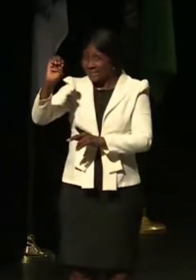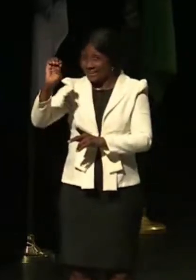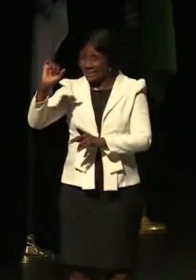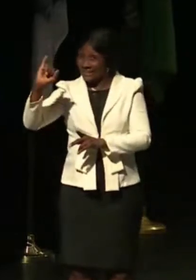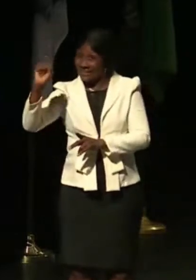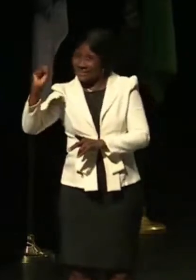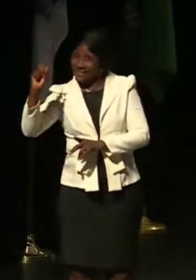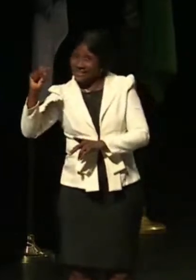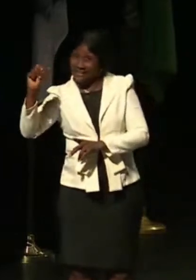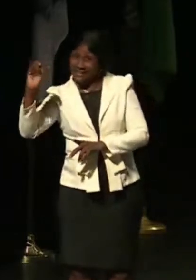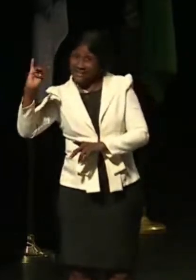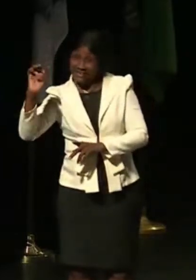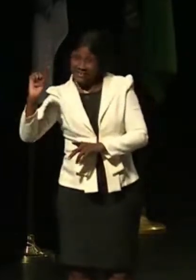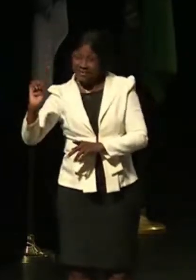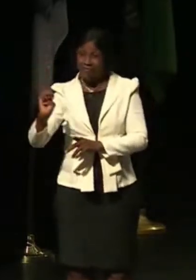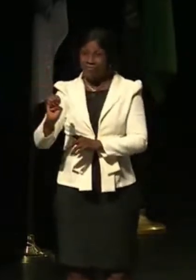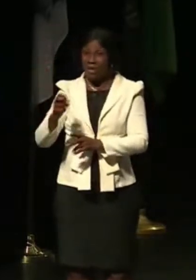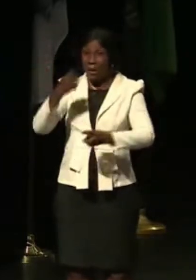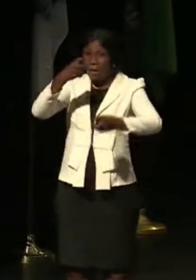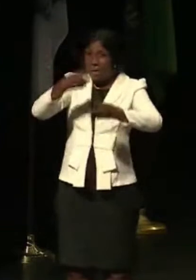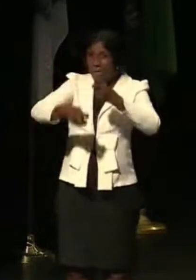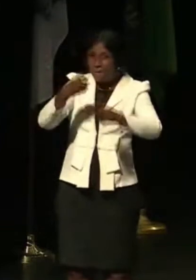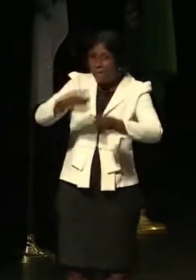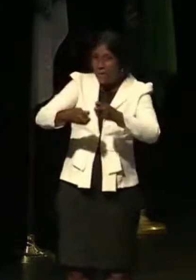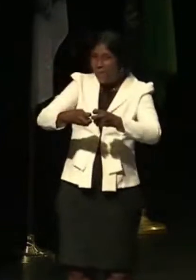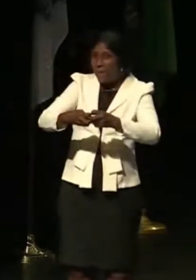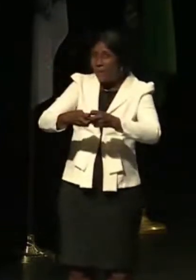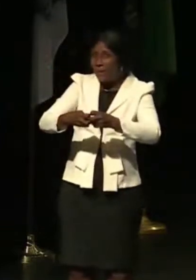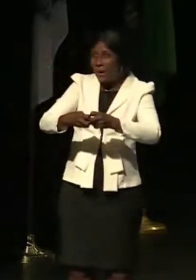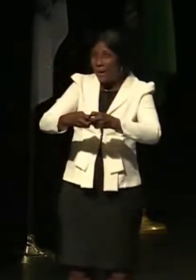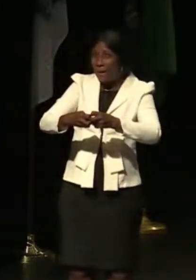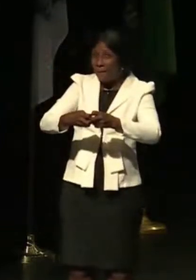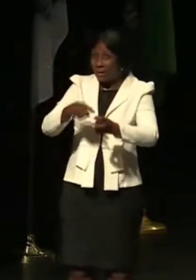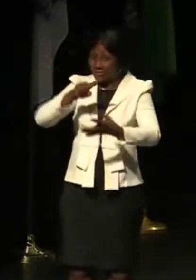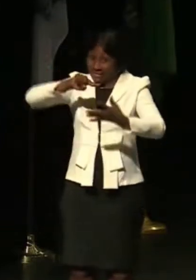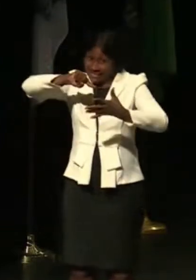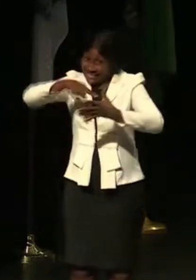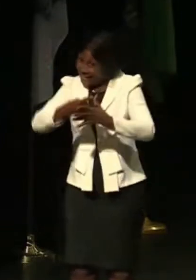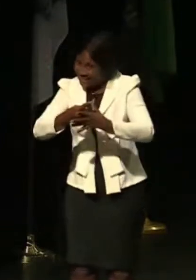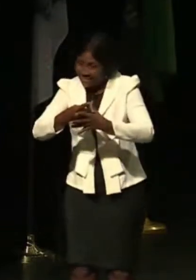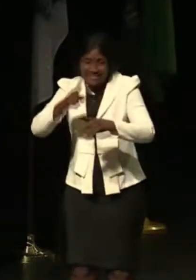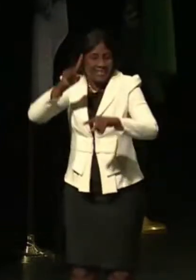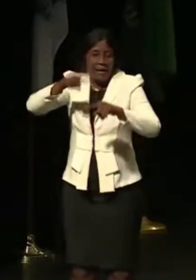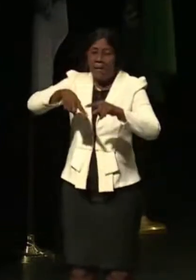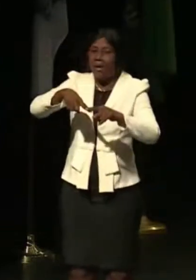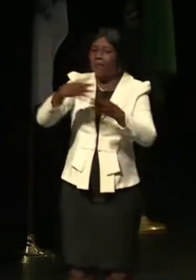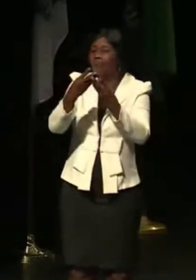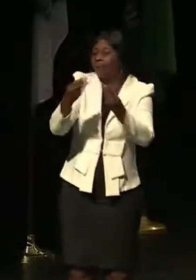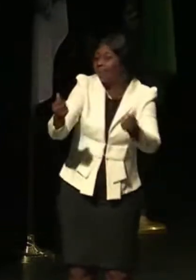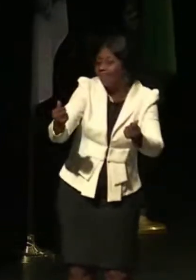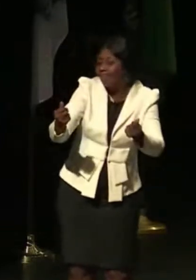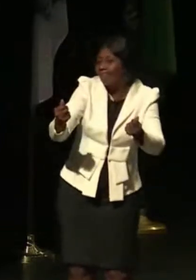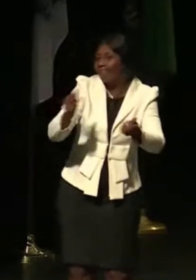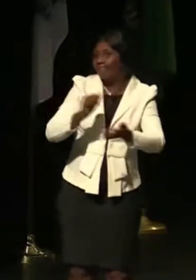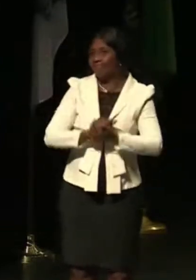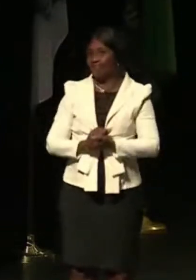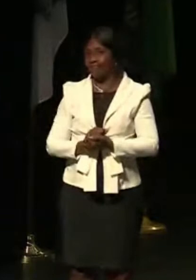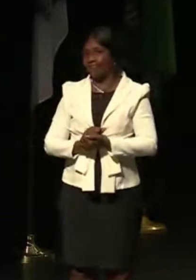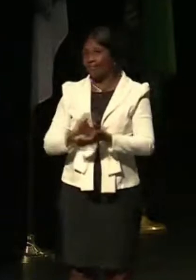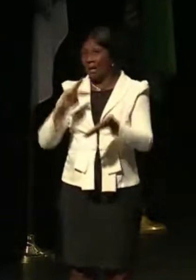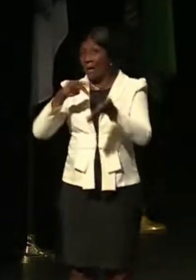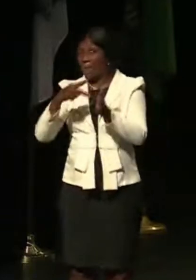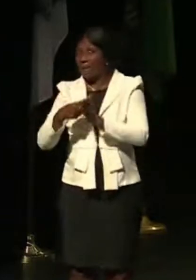thinking that we were at when we created the problem in the first place." And so we have to